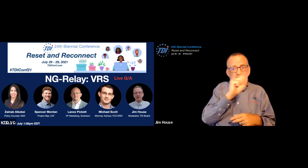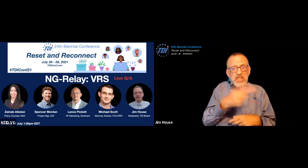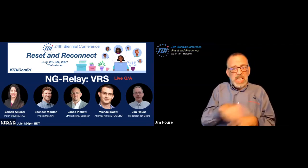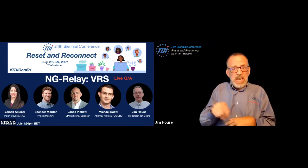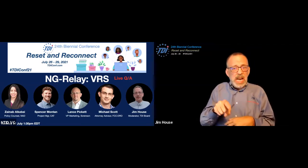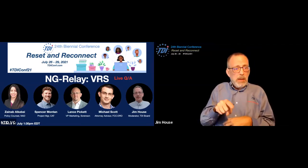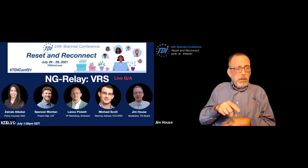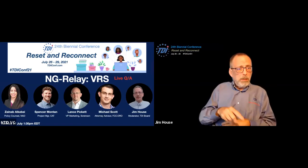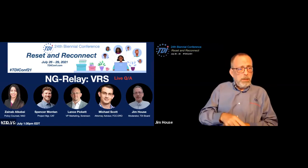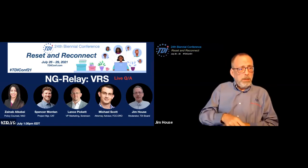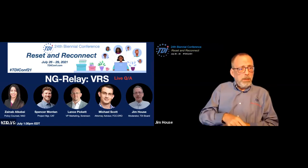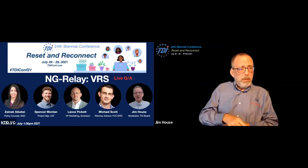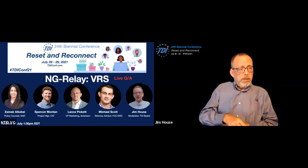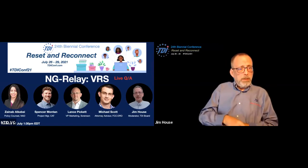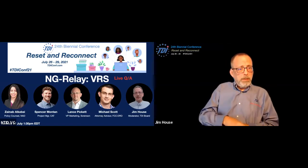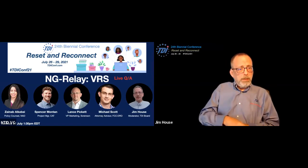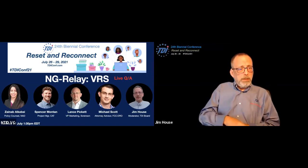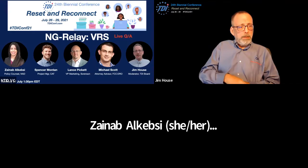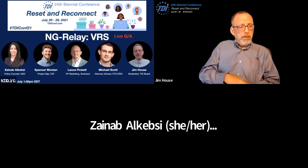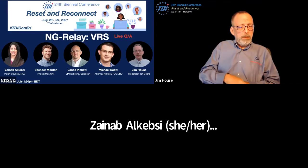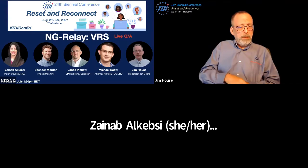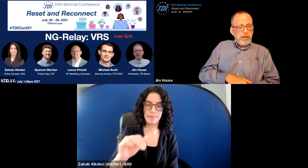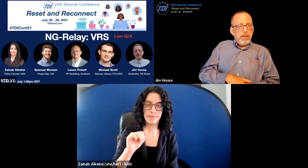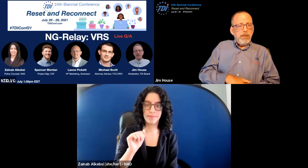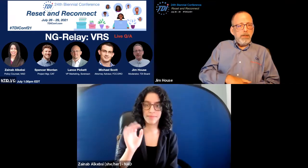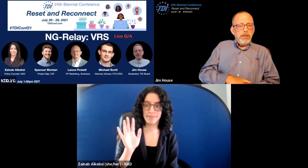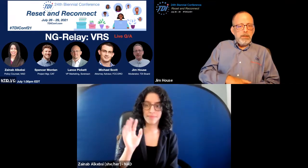We'll start with Zainab.